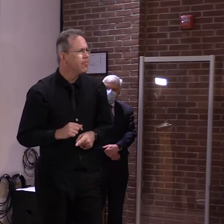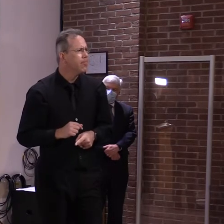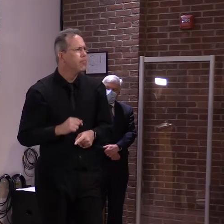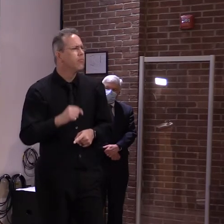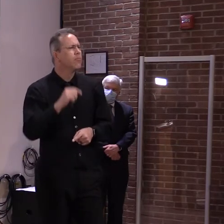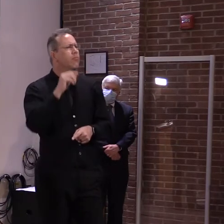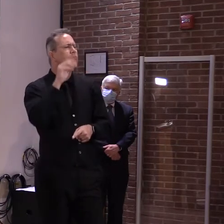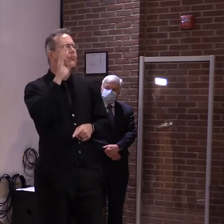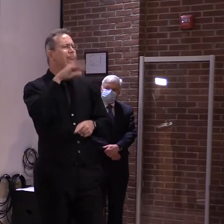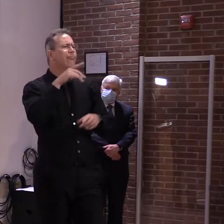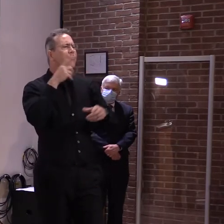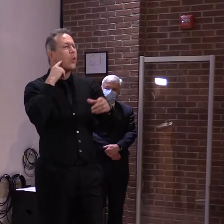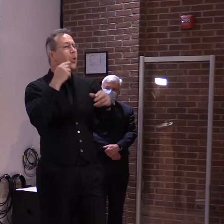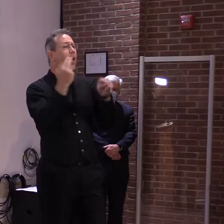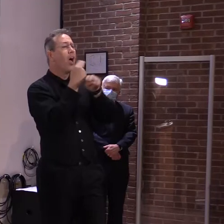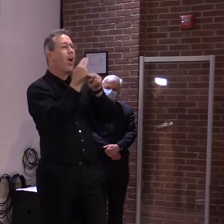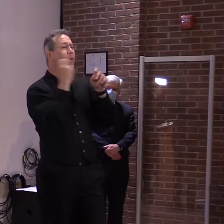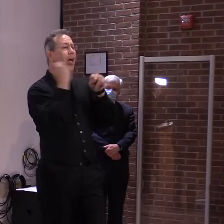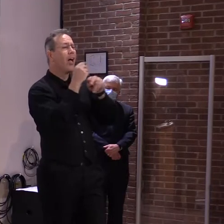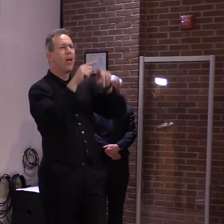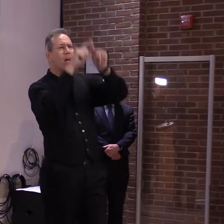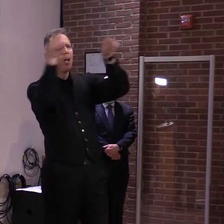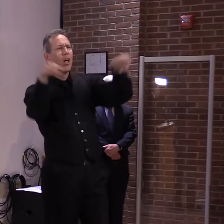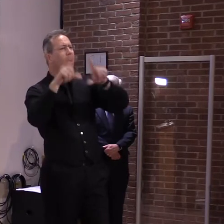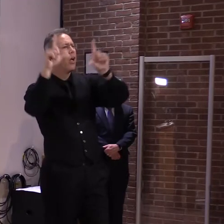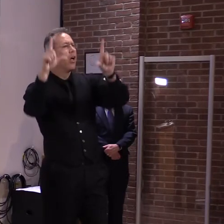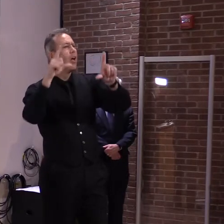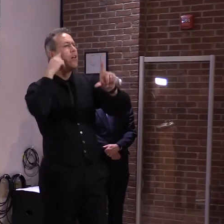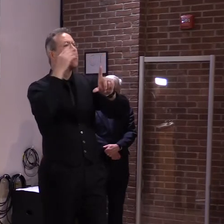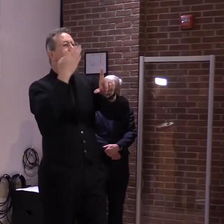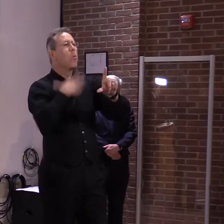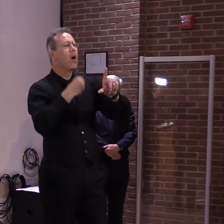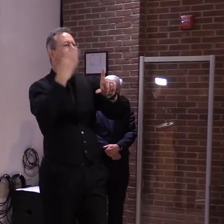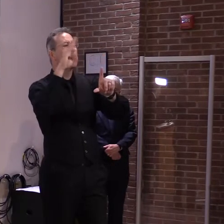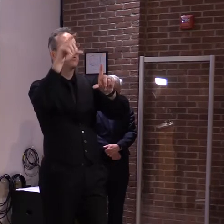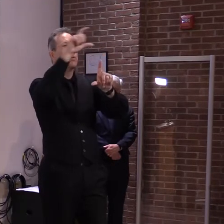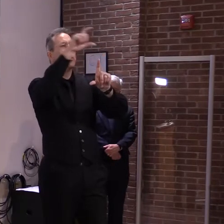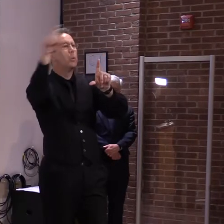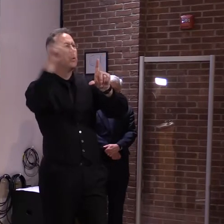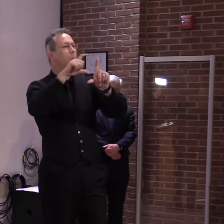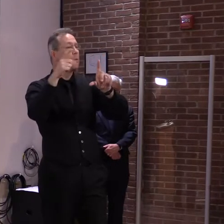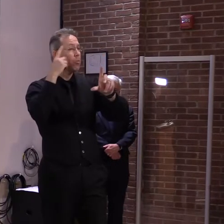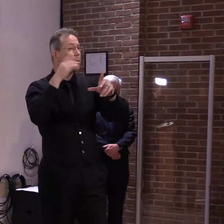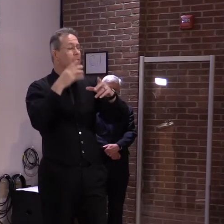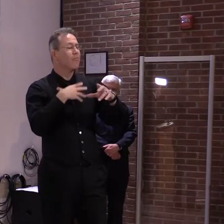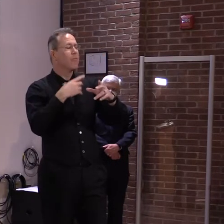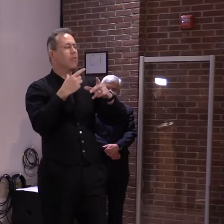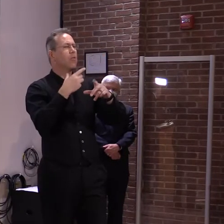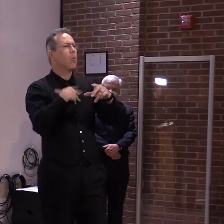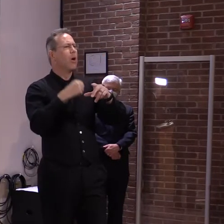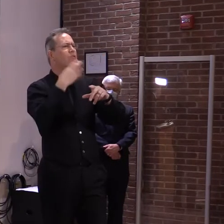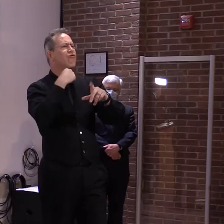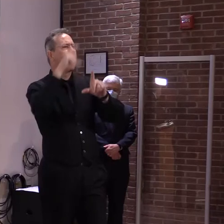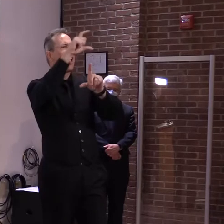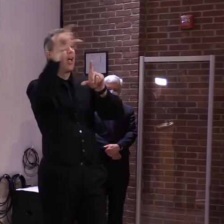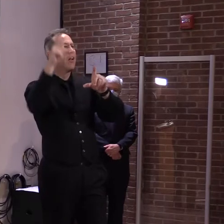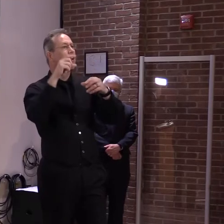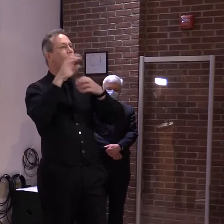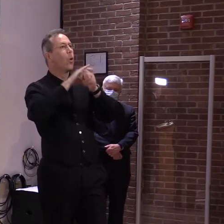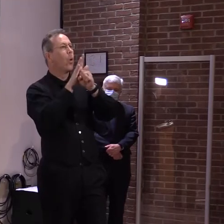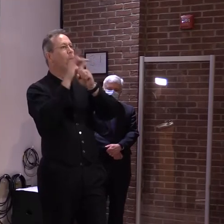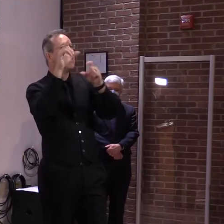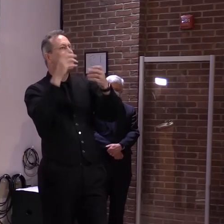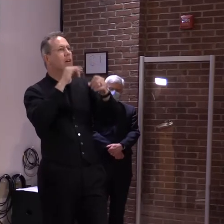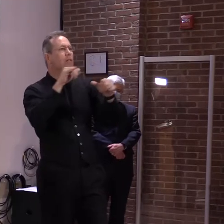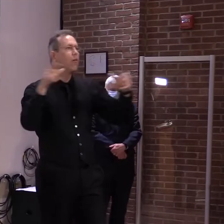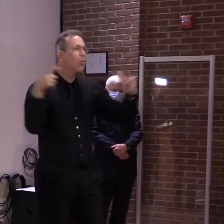That's definitely a question for Secretary Curley. I don't have any information on that one. Secretary Curley, are you on the line?